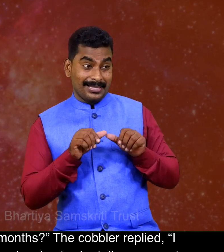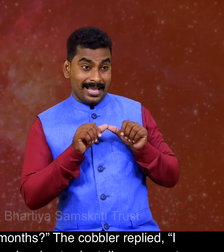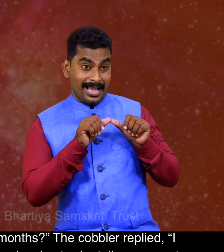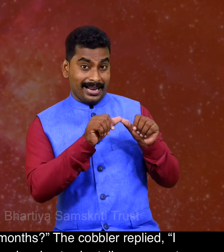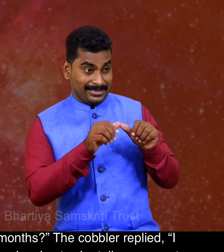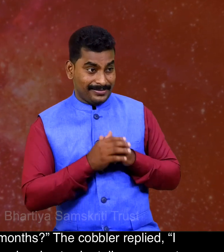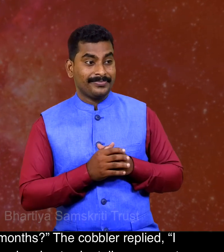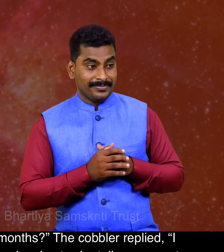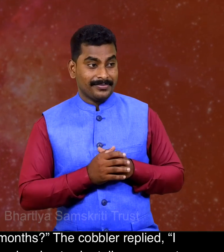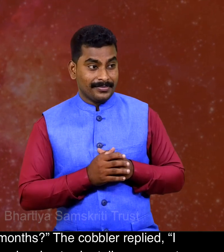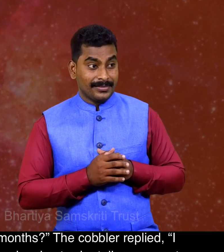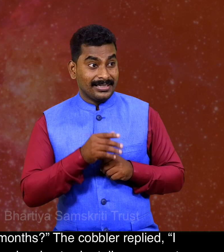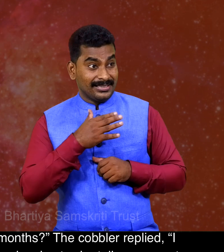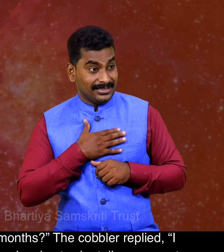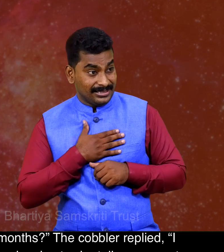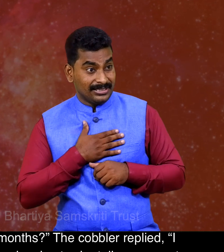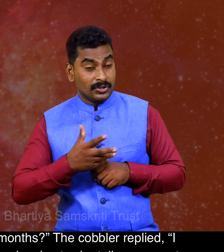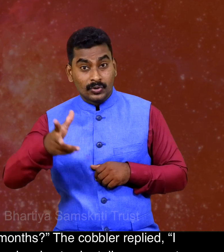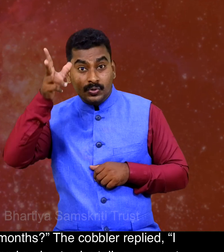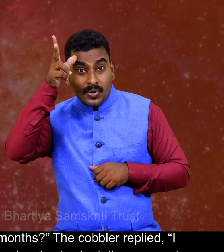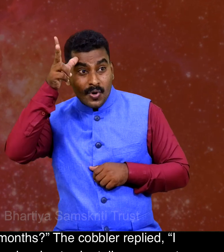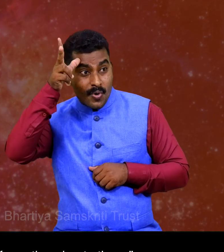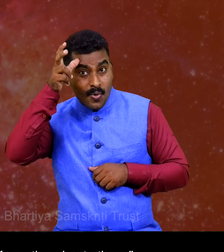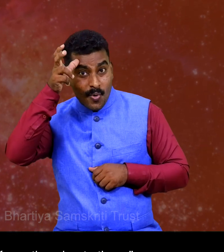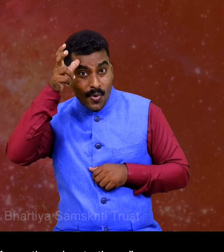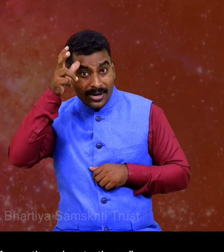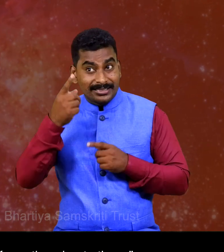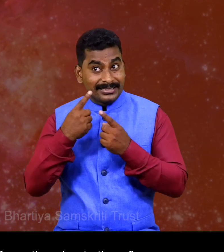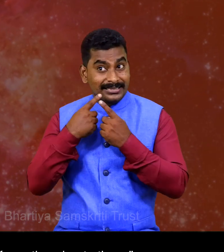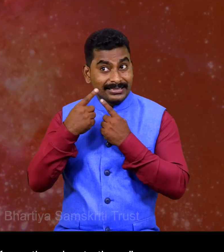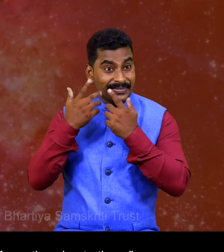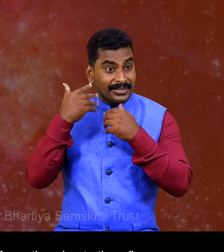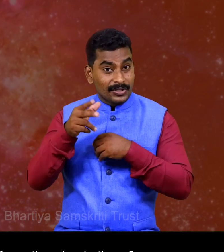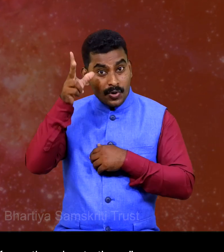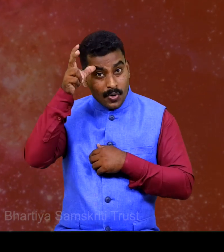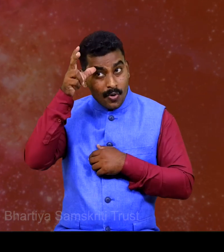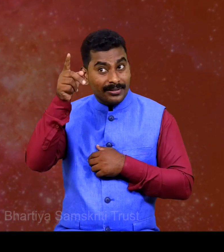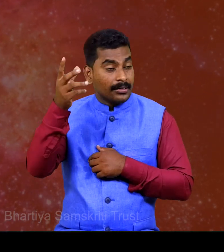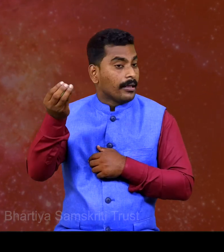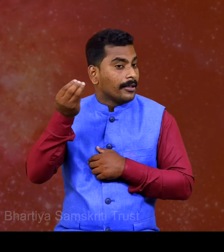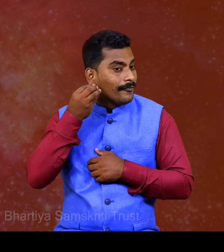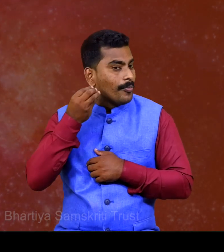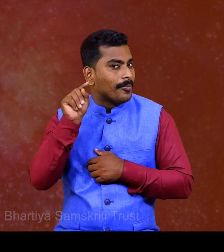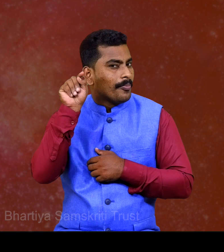have pleased a ghost who tells me secret information about others.